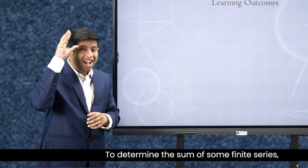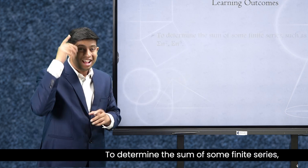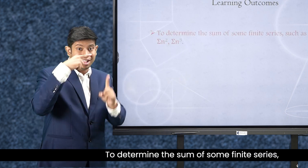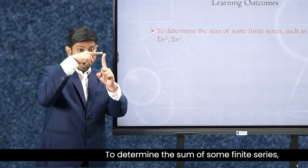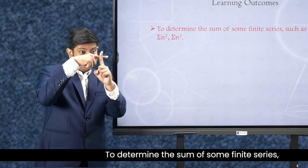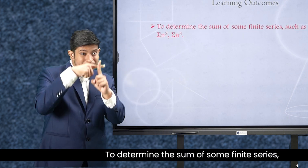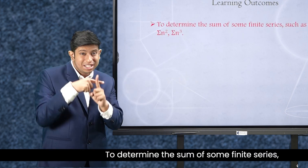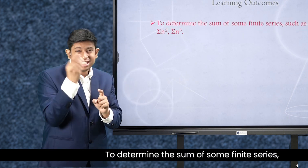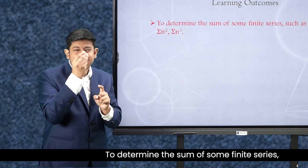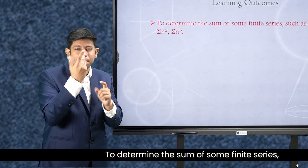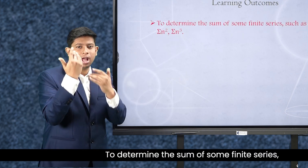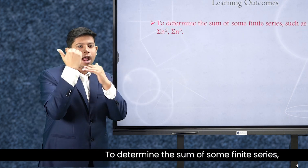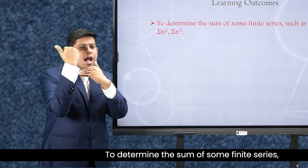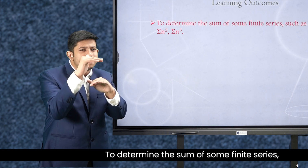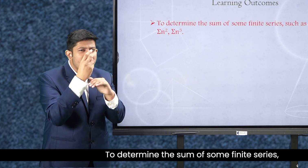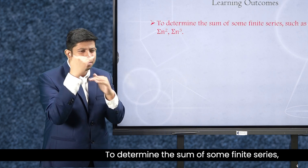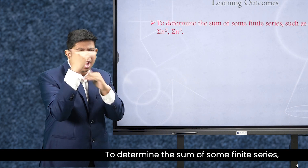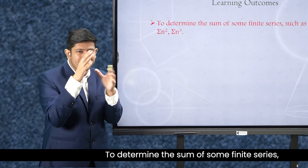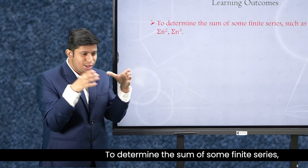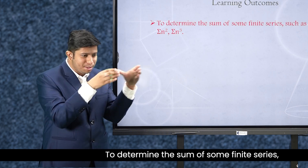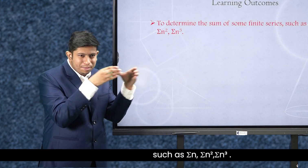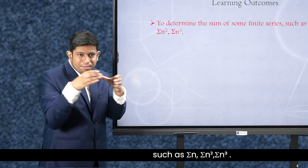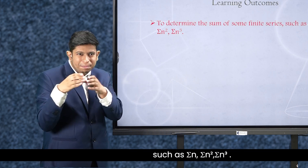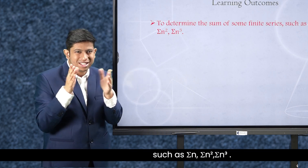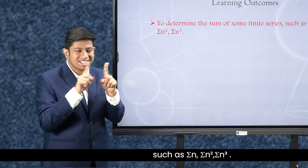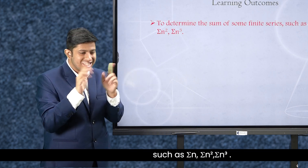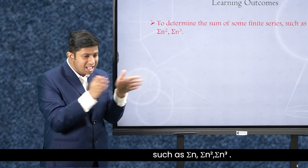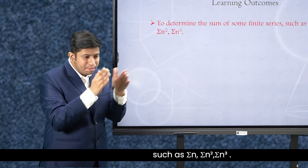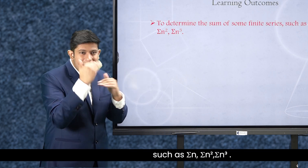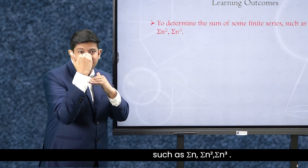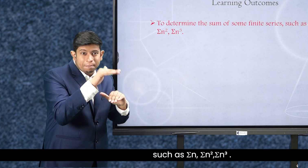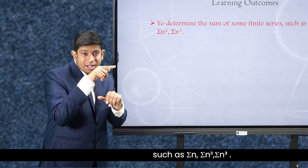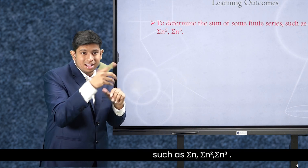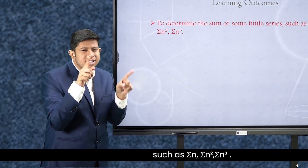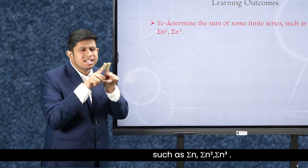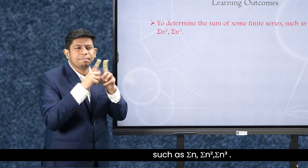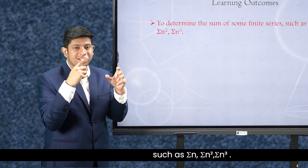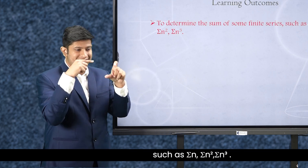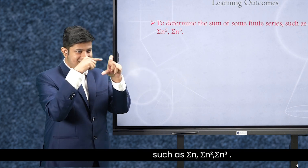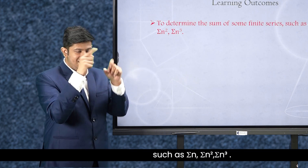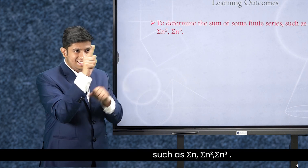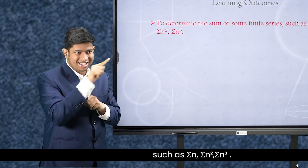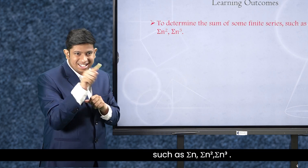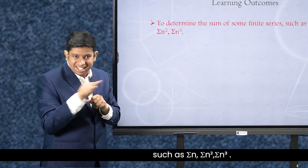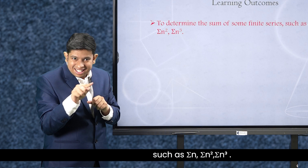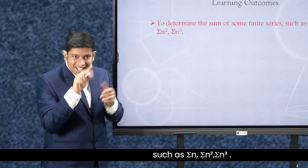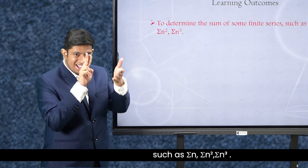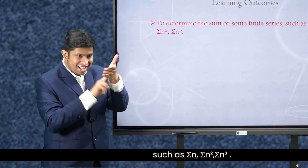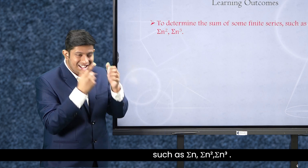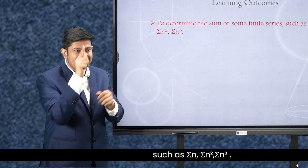determine the sum of some finite series such as sum of n square, sum of